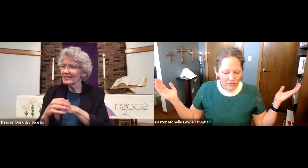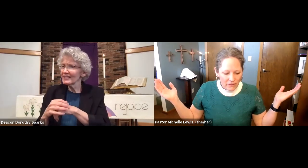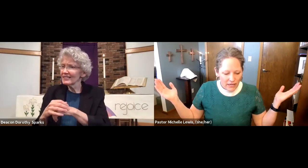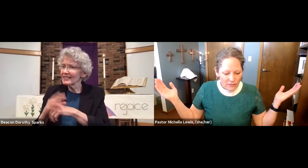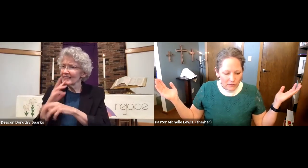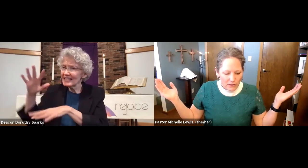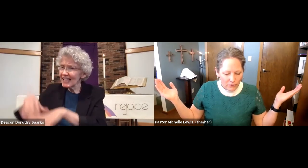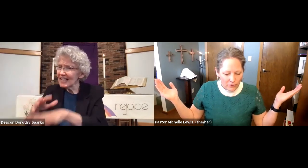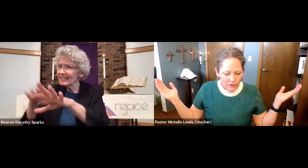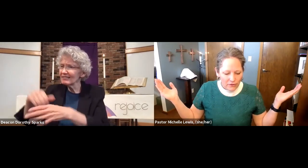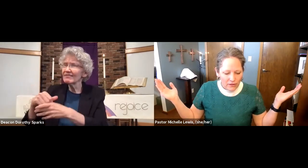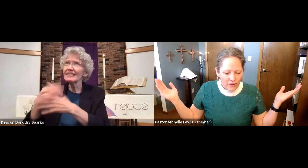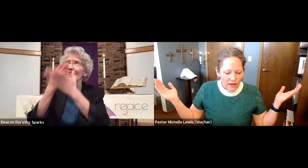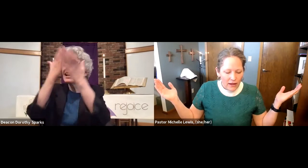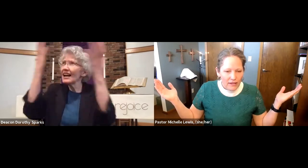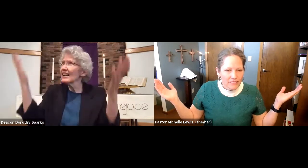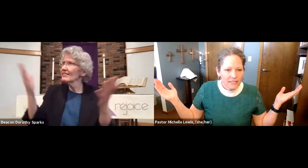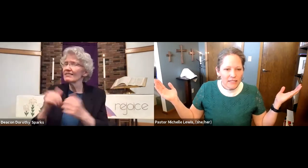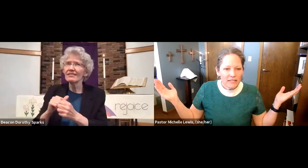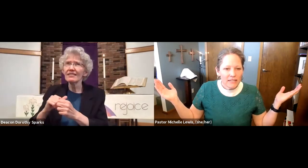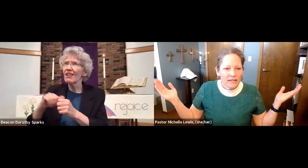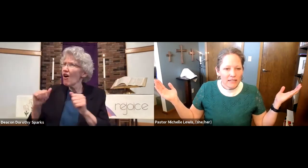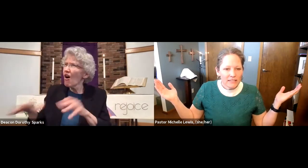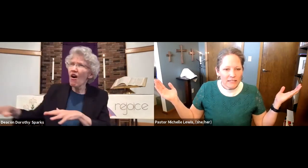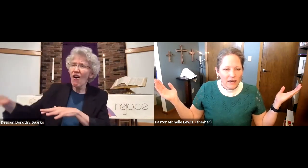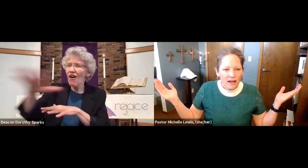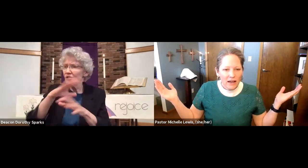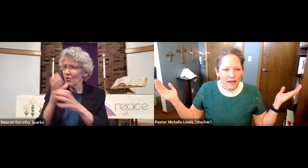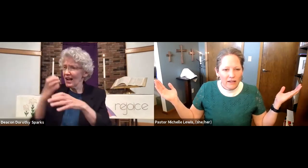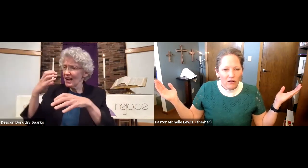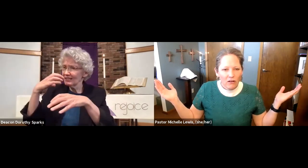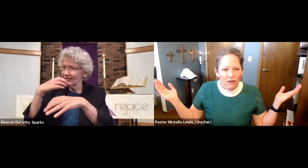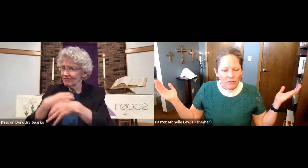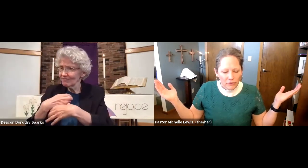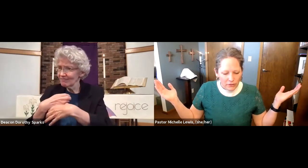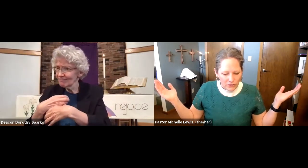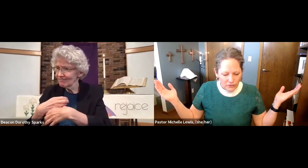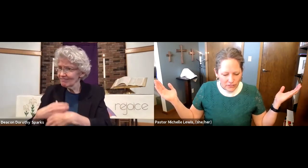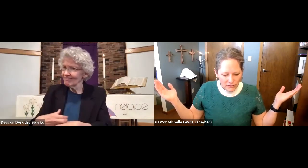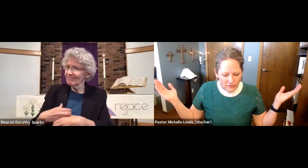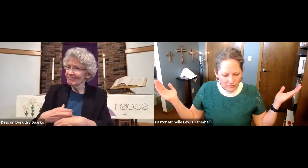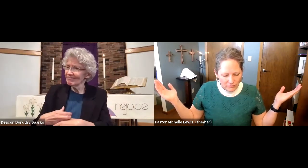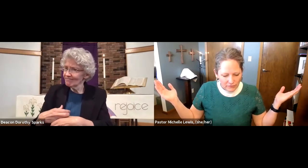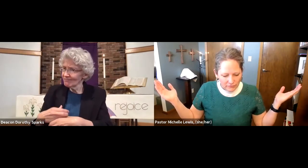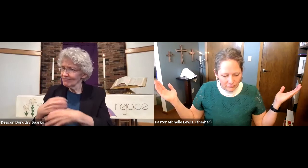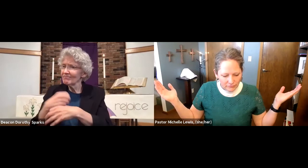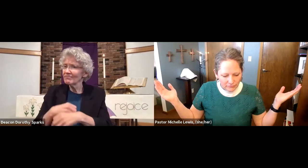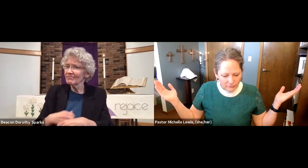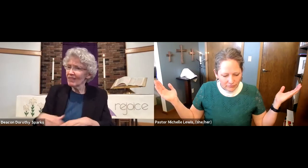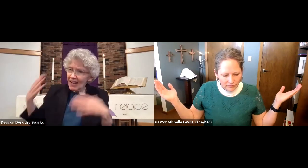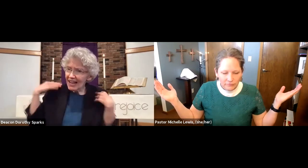We give thanks with the earth and sea and sky and all the creatures.